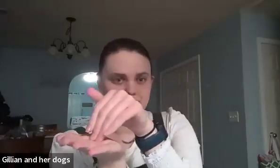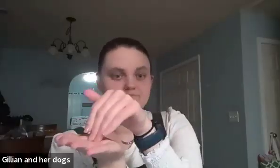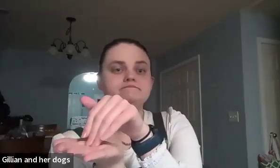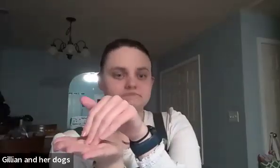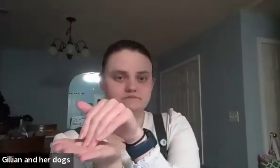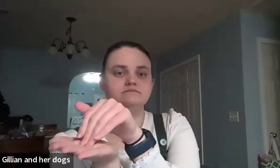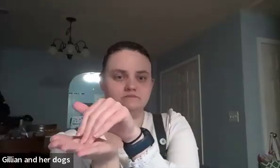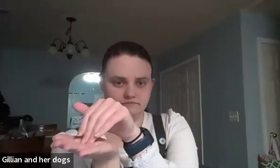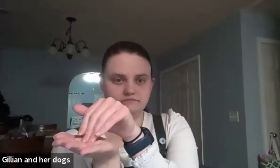1,000,000.